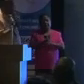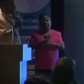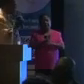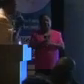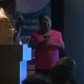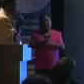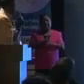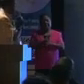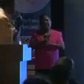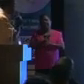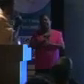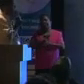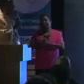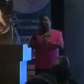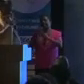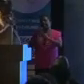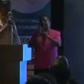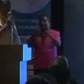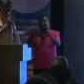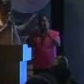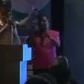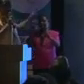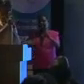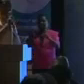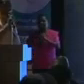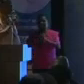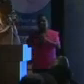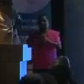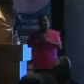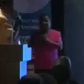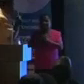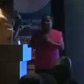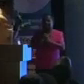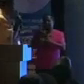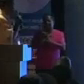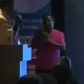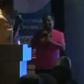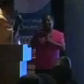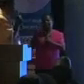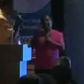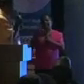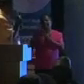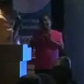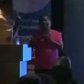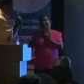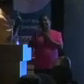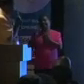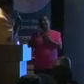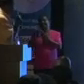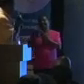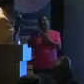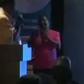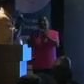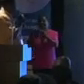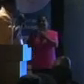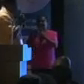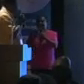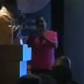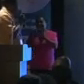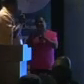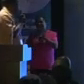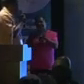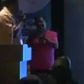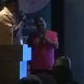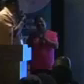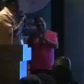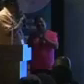Let's look at an example. I'm from the big village. That's why Mauro Limited deducted